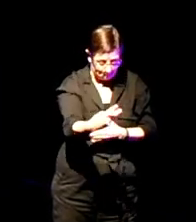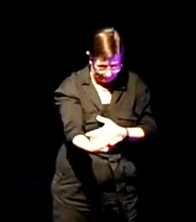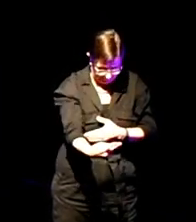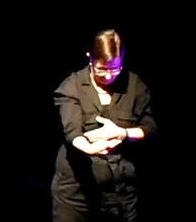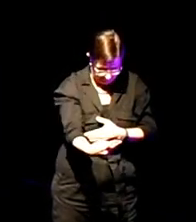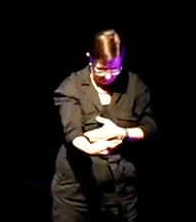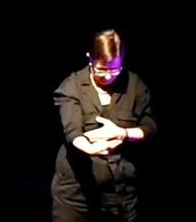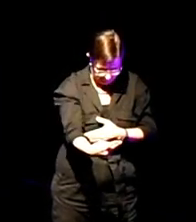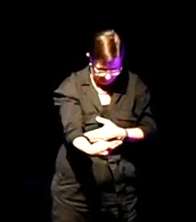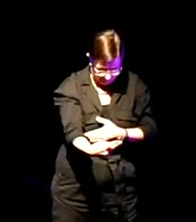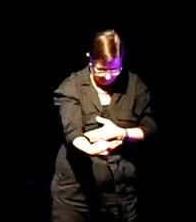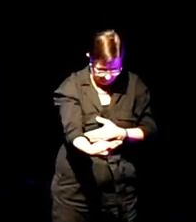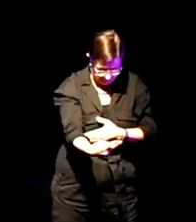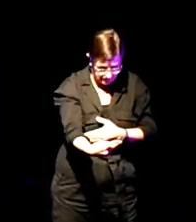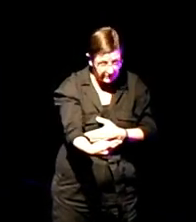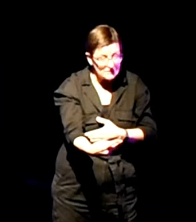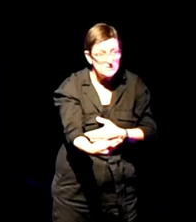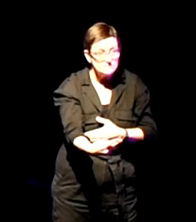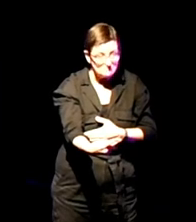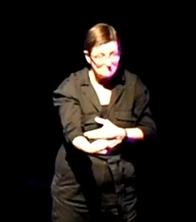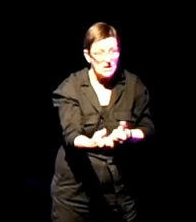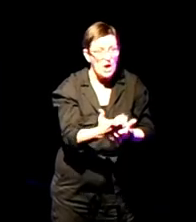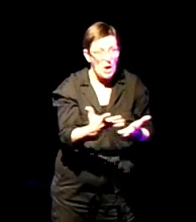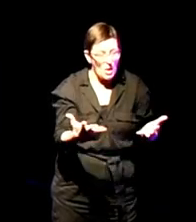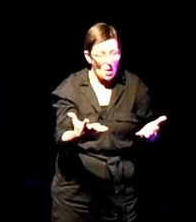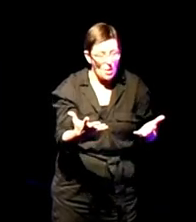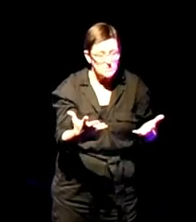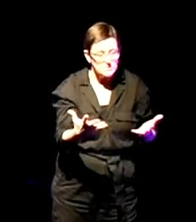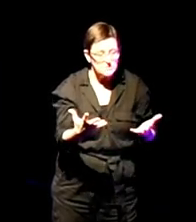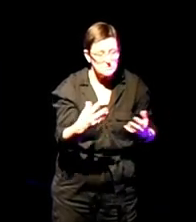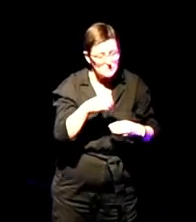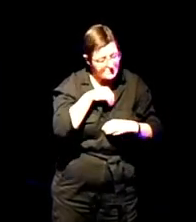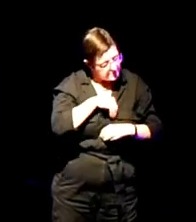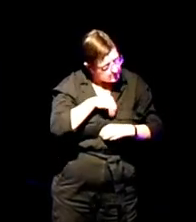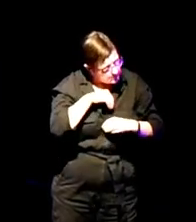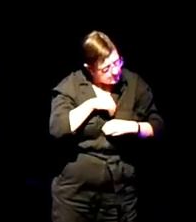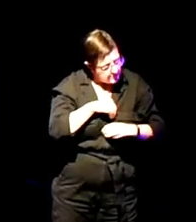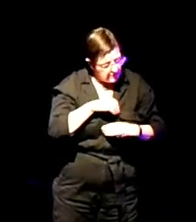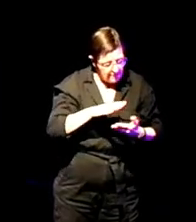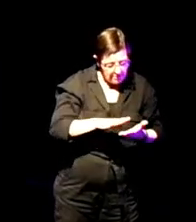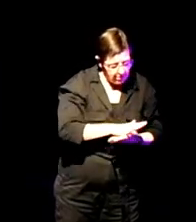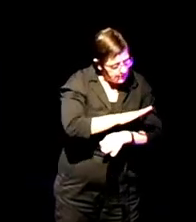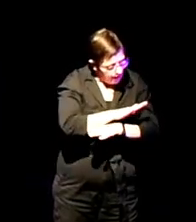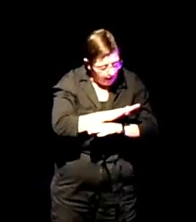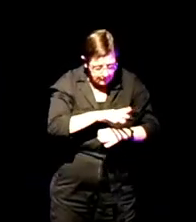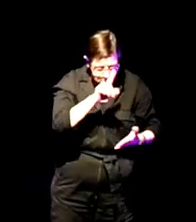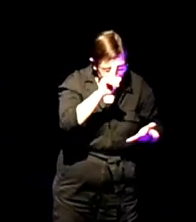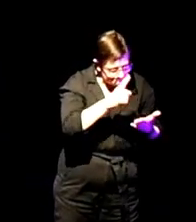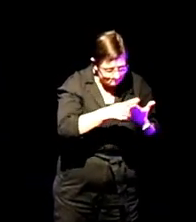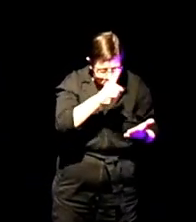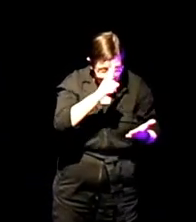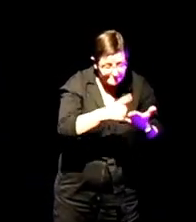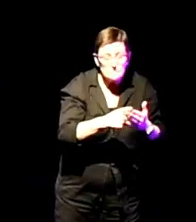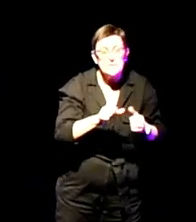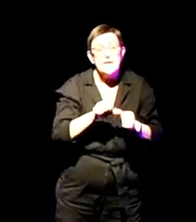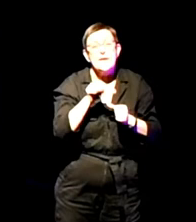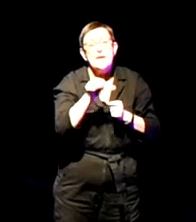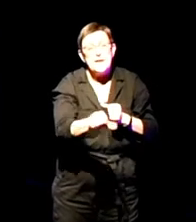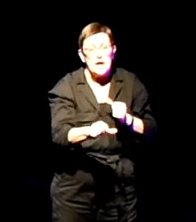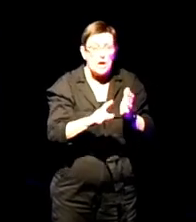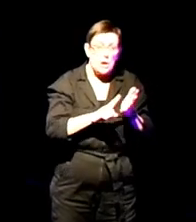Mom was glad a lot, even in her Laurie Anderson post-Lou